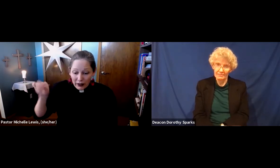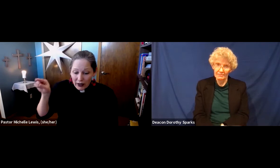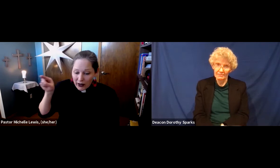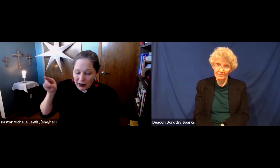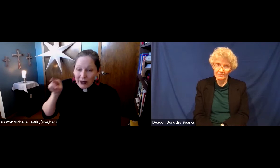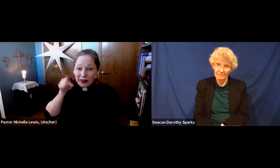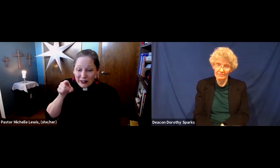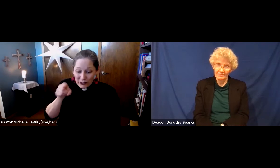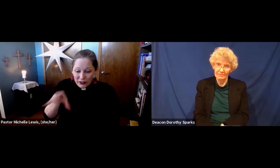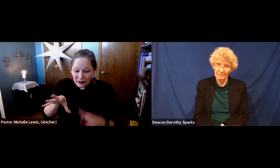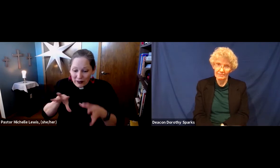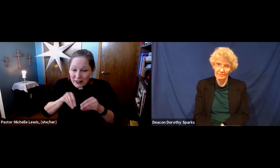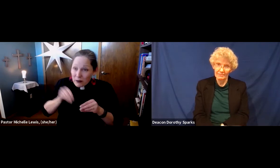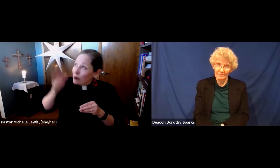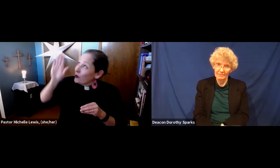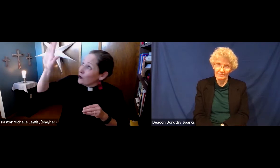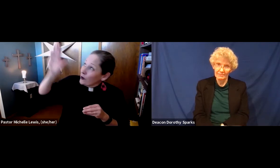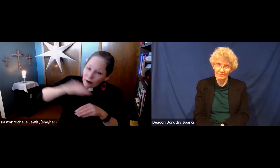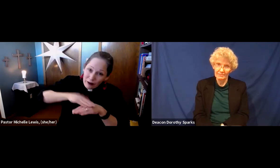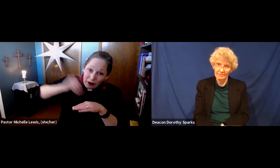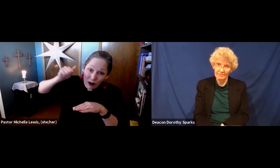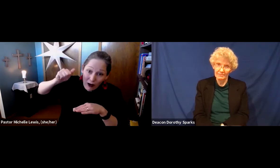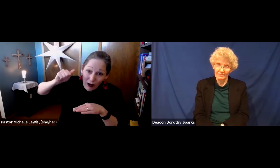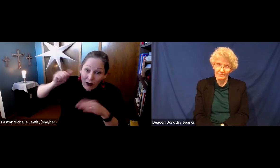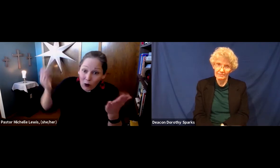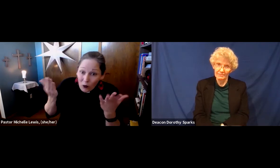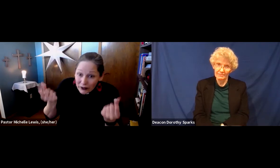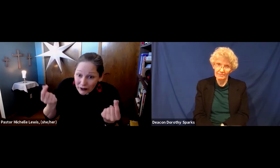Mary accepted your call to become mother of Jesus.